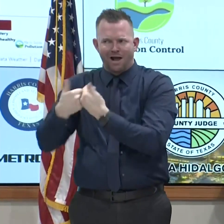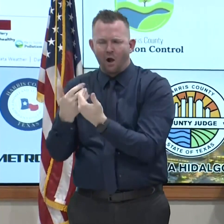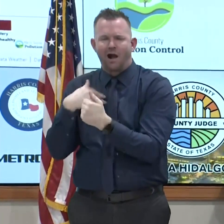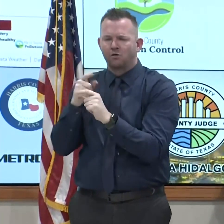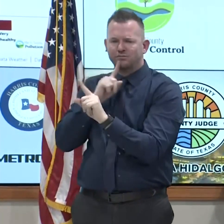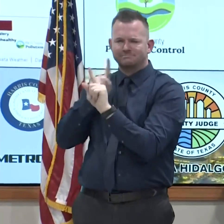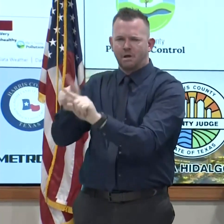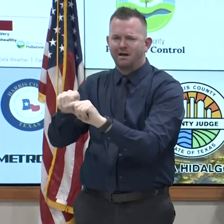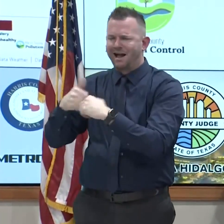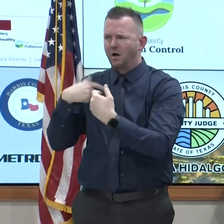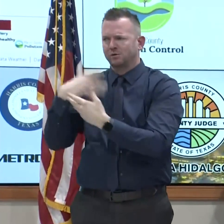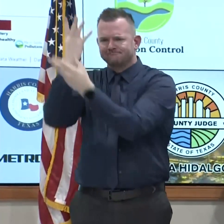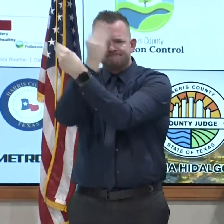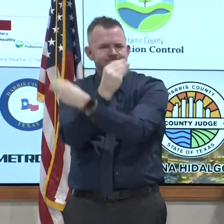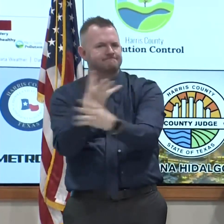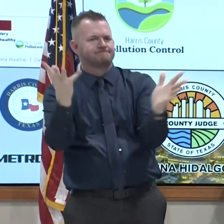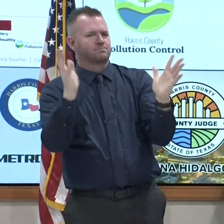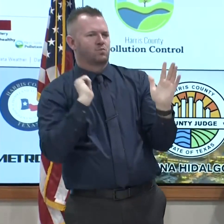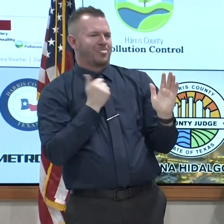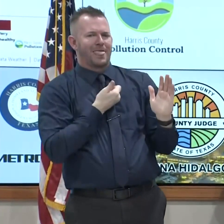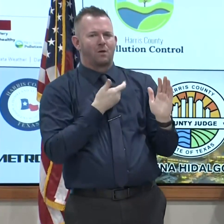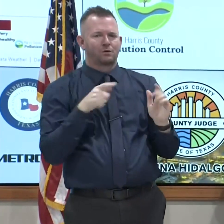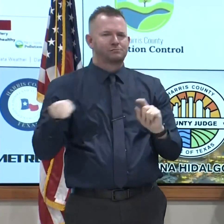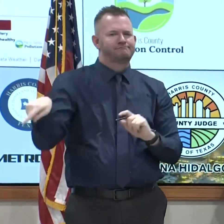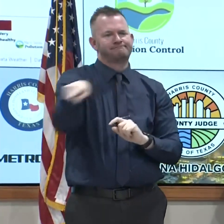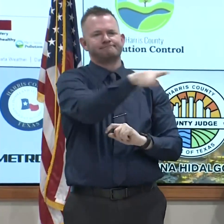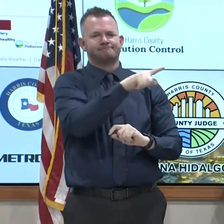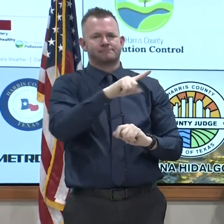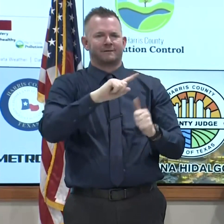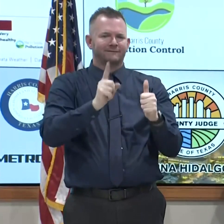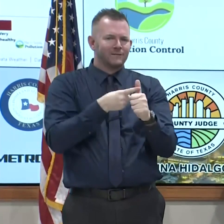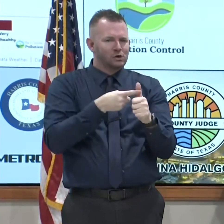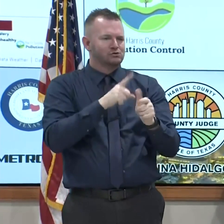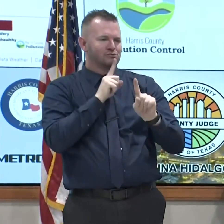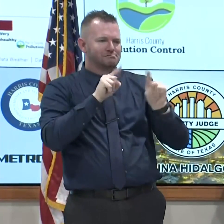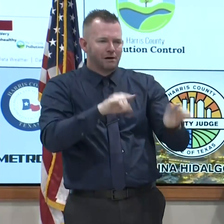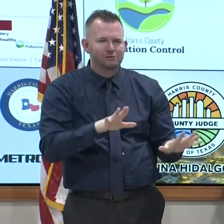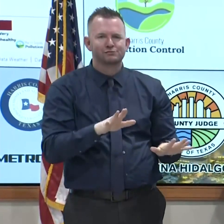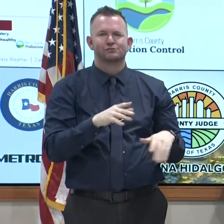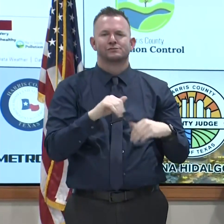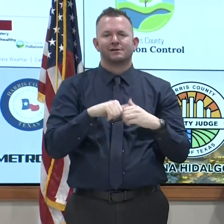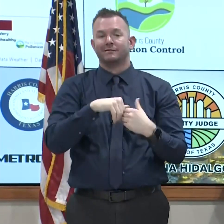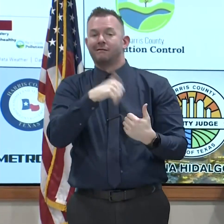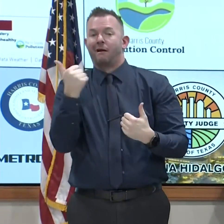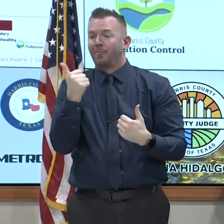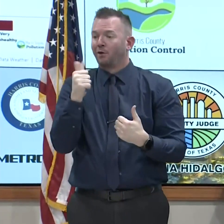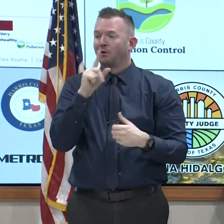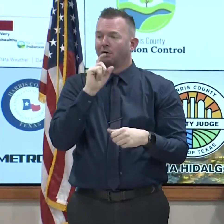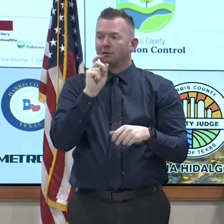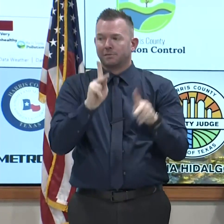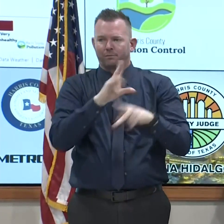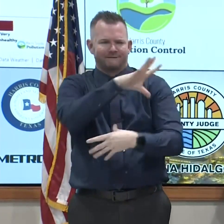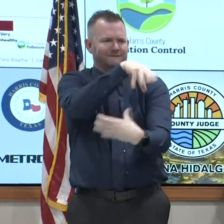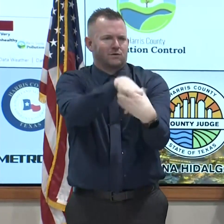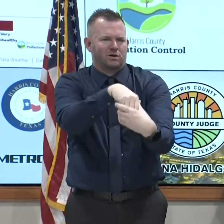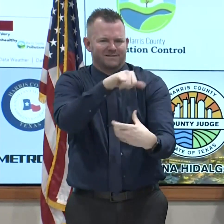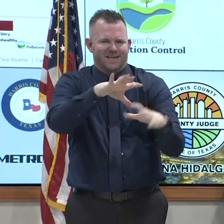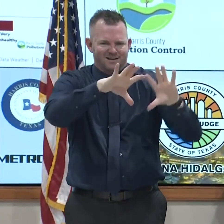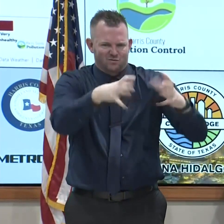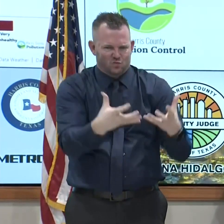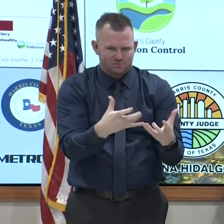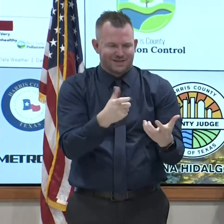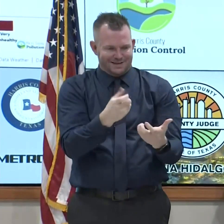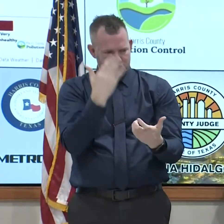responders, among our commissioners, judge, and our other stakeholders that need to respond? And we've had excellent rapport